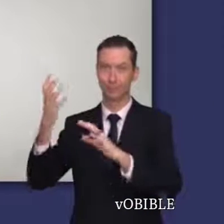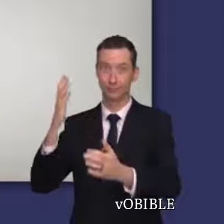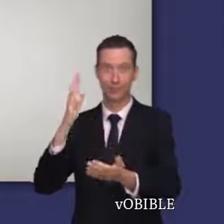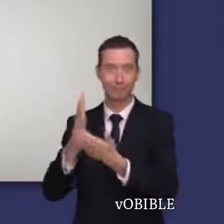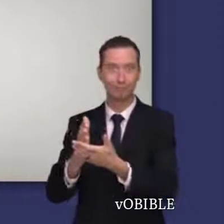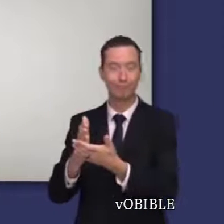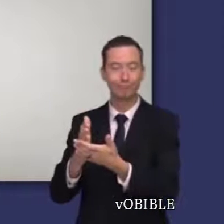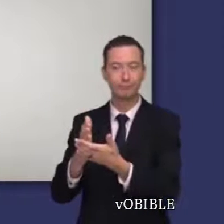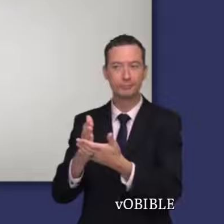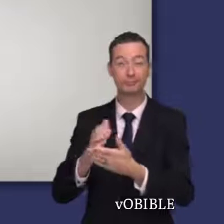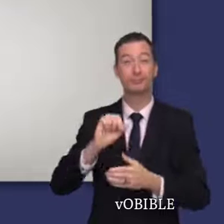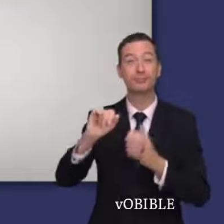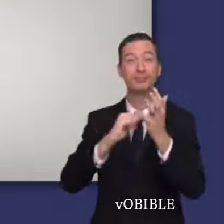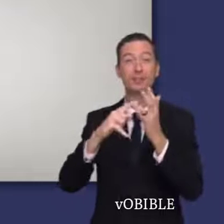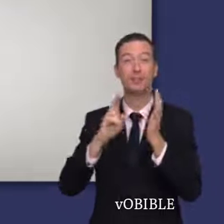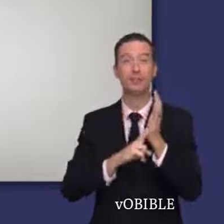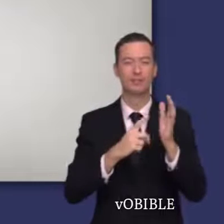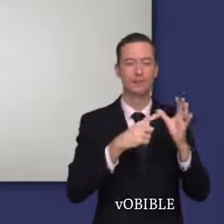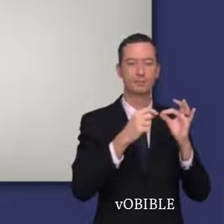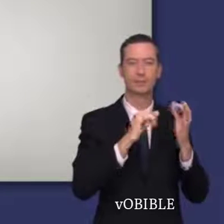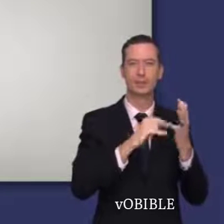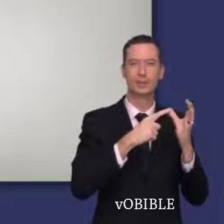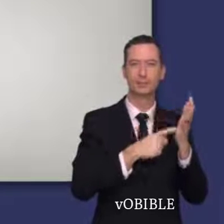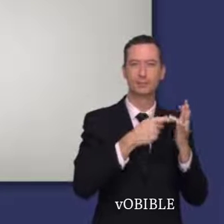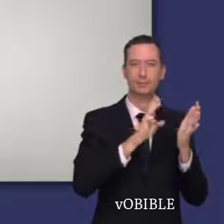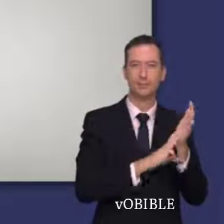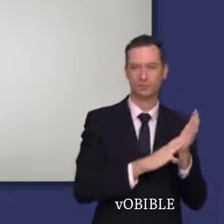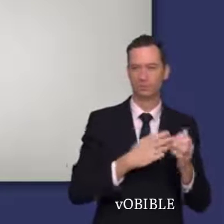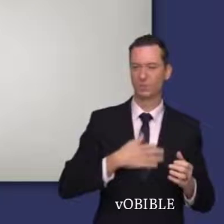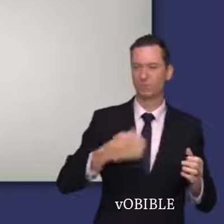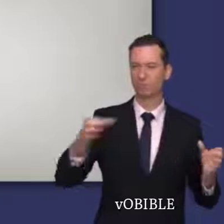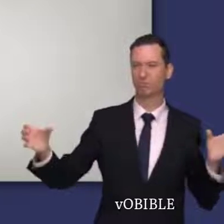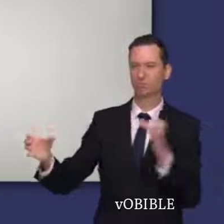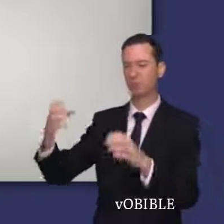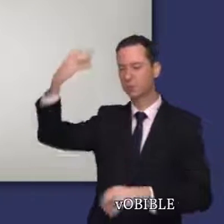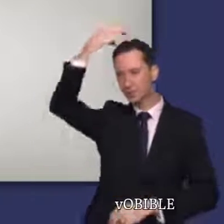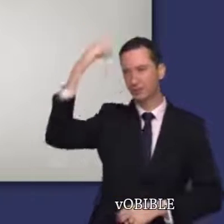chapters 13 to 18, the foretold calamities on David's house begin.